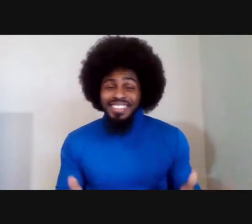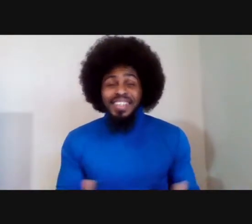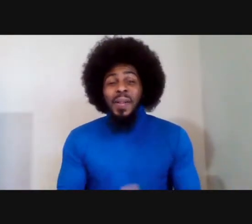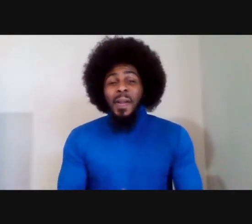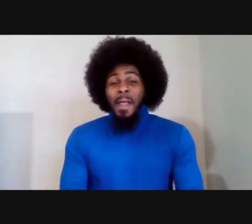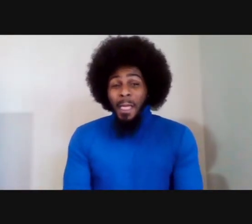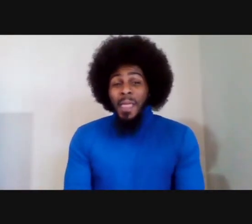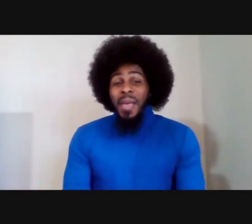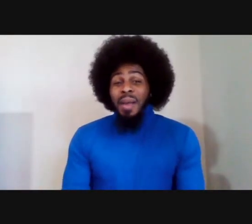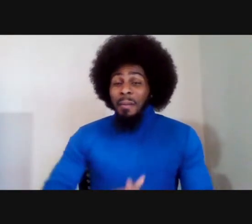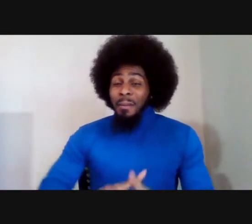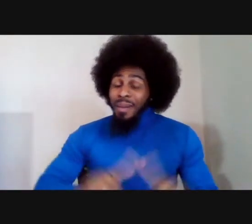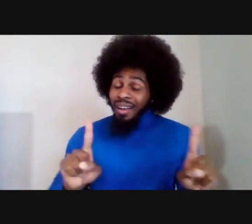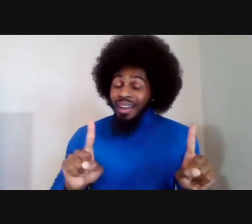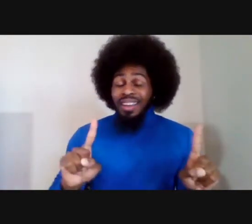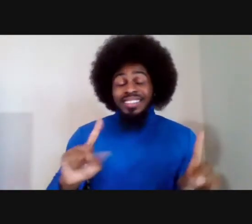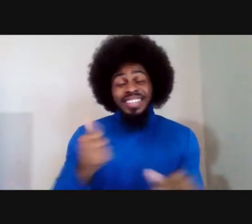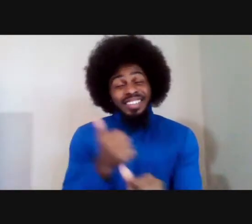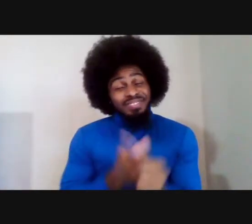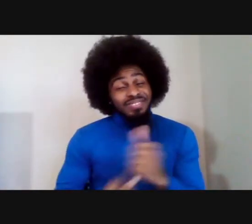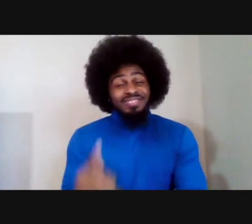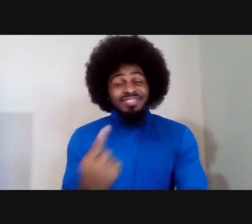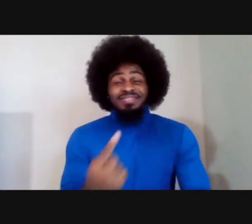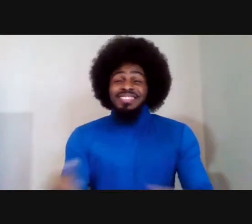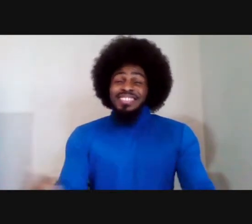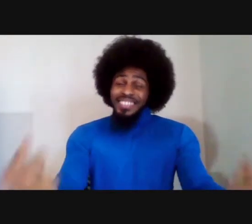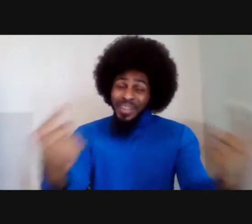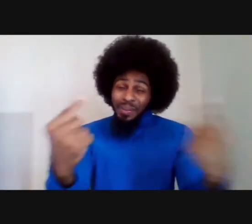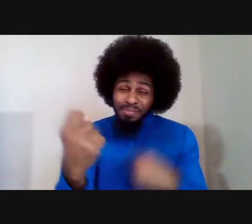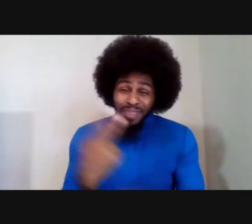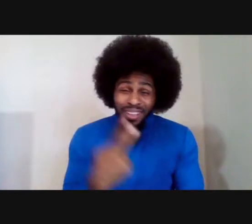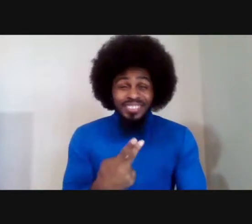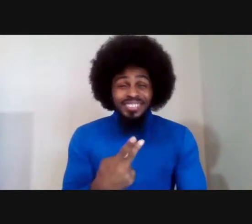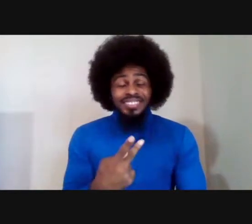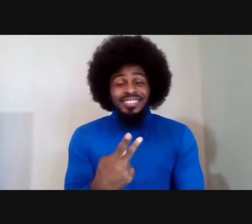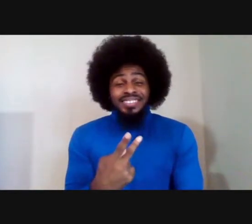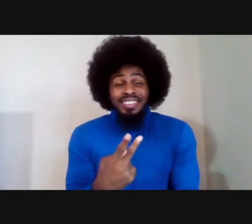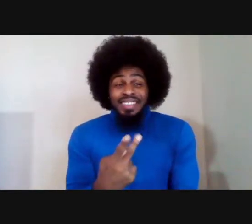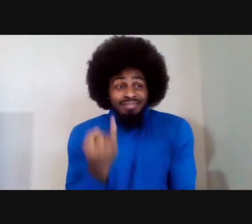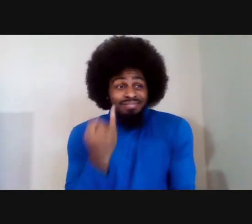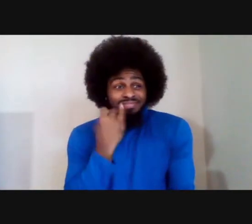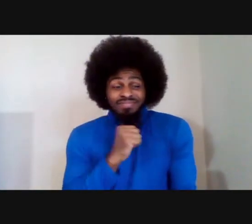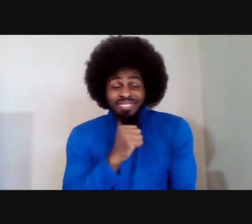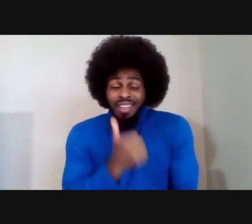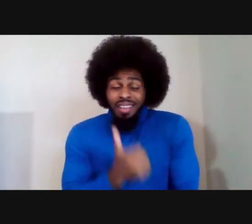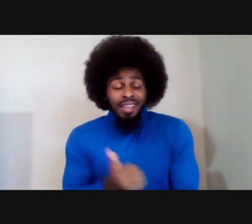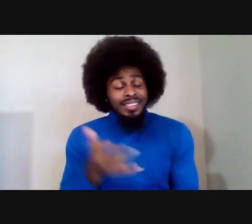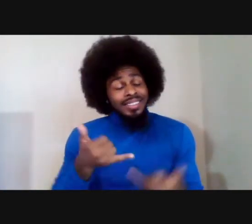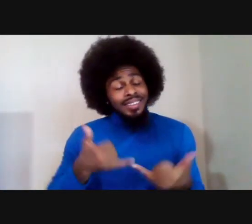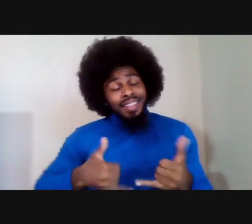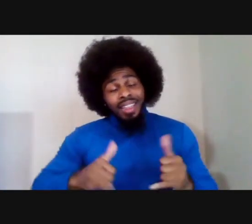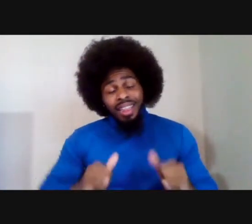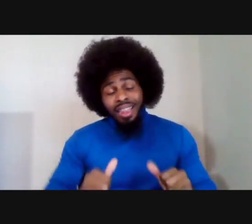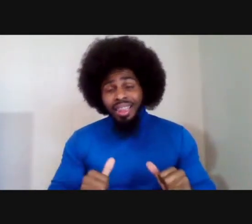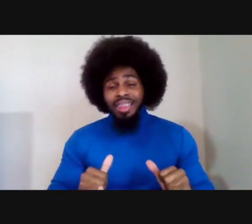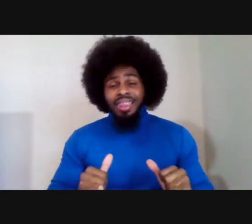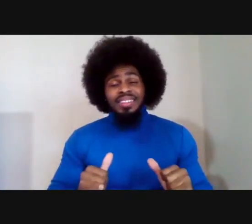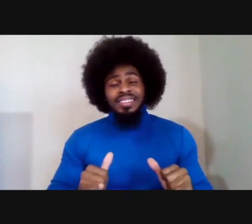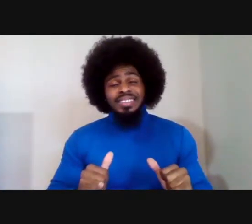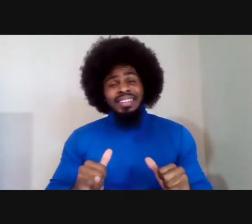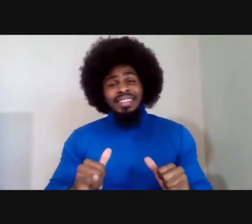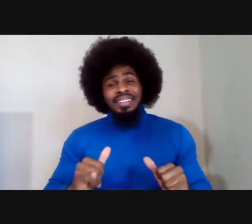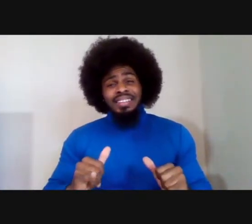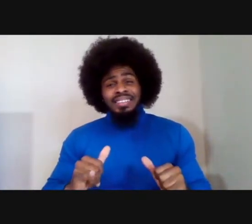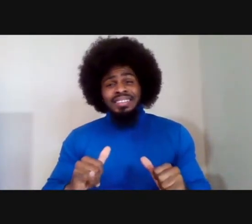everybody always comes back. And even the ones that don't, they still have had they've made such a mark on the work in